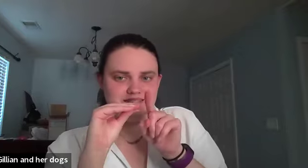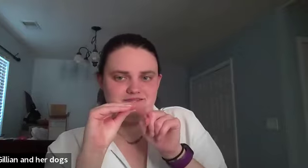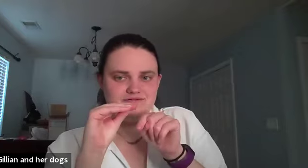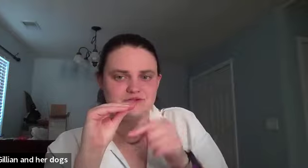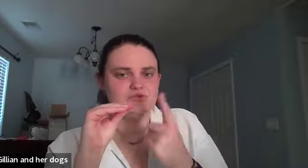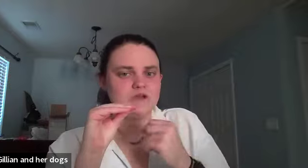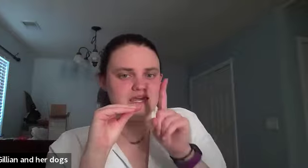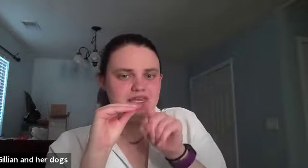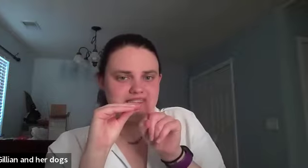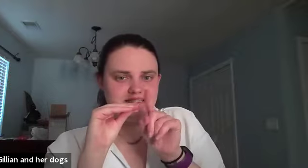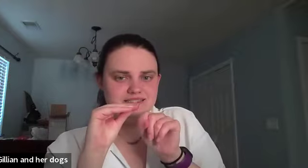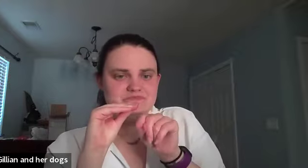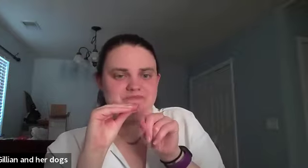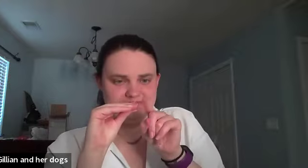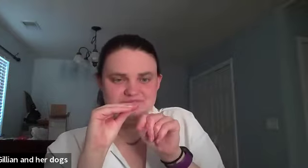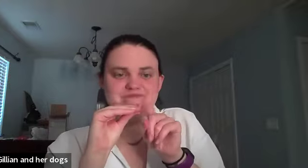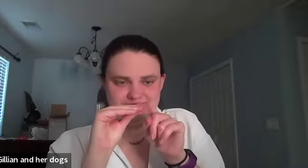slice, red slice.